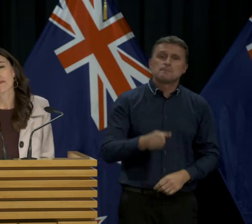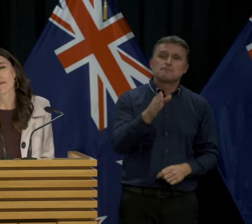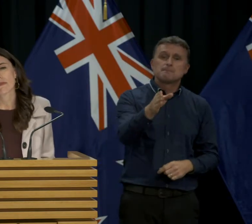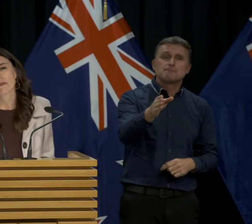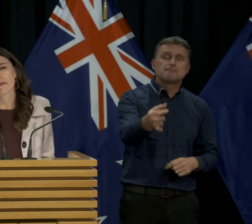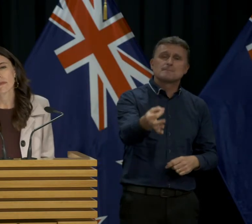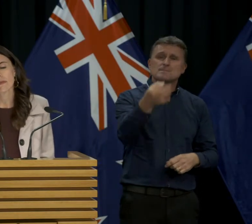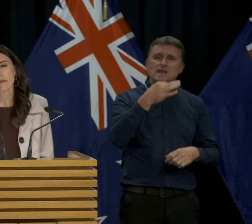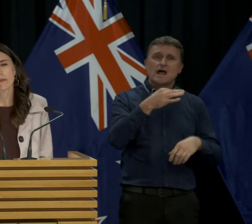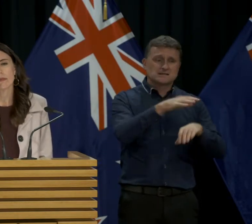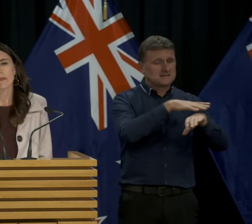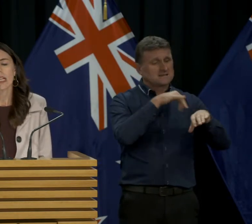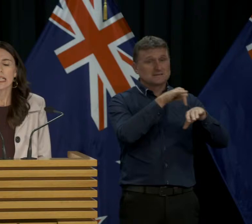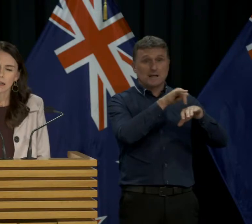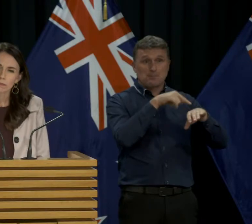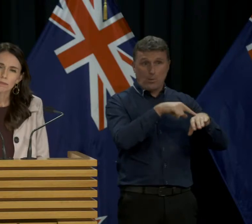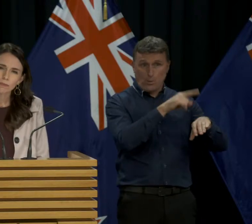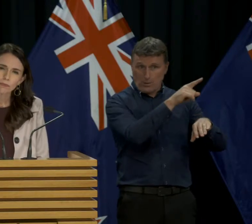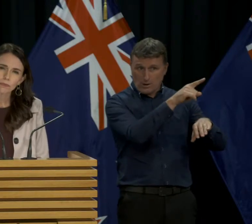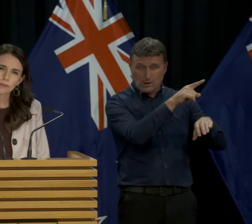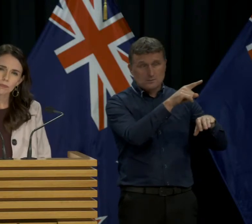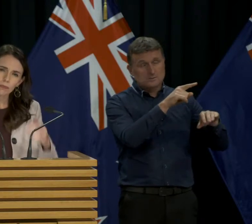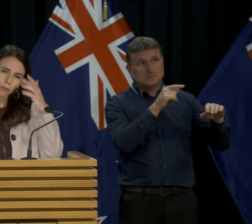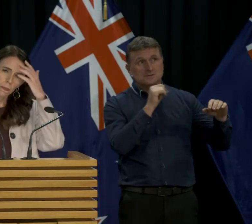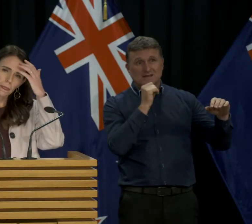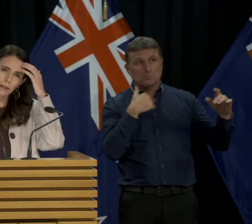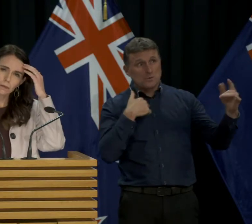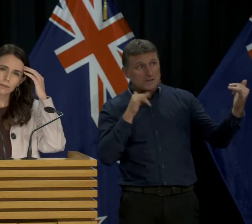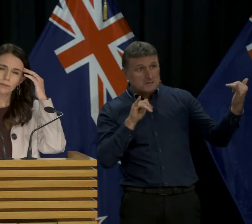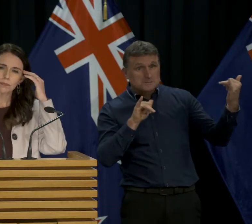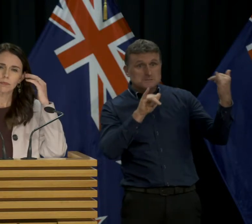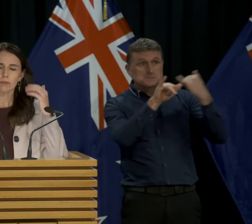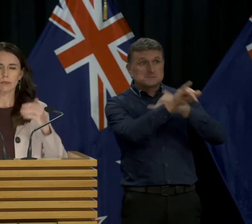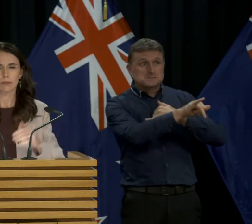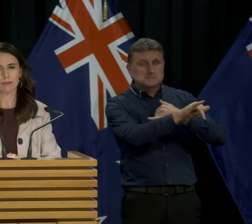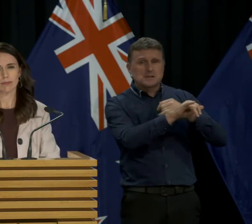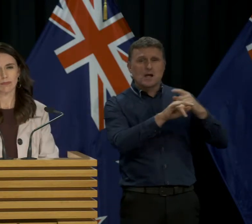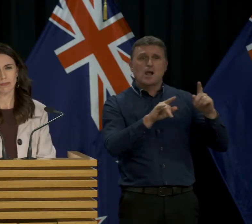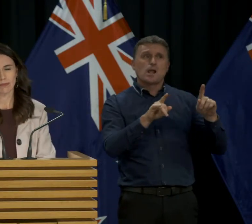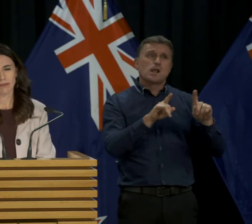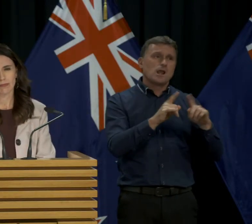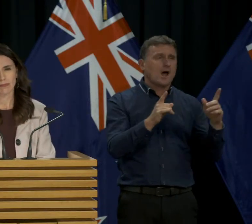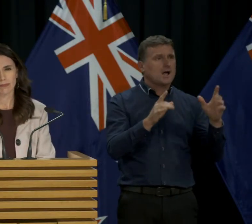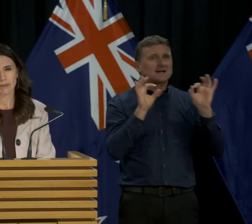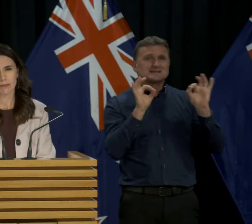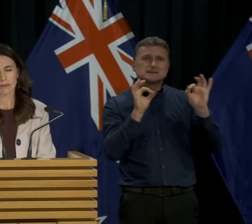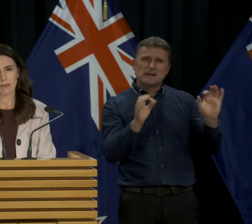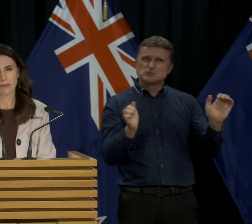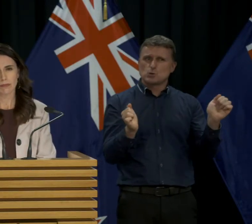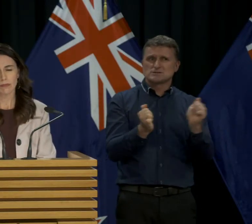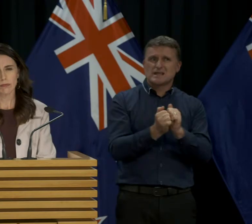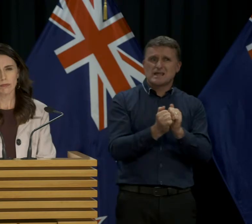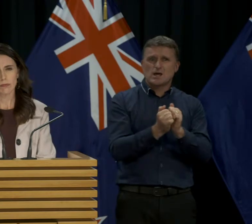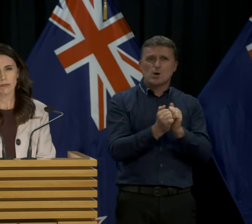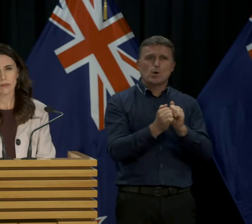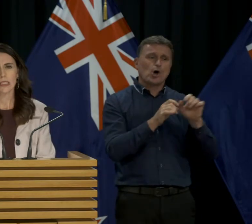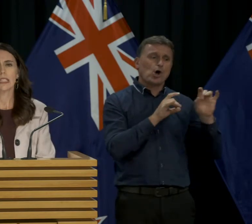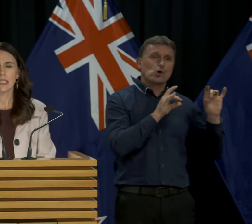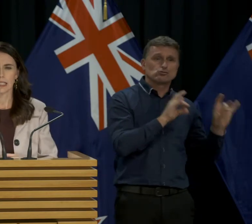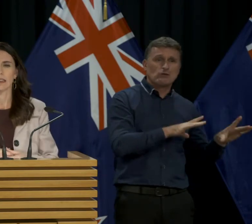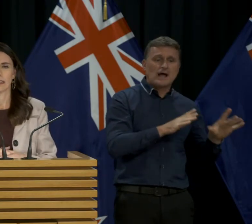With Singapore, for example, would we do a sort of 2-for-1 deal with both of us negotiating, with both New Zealand and